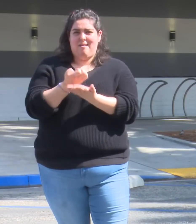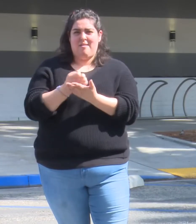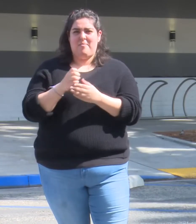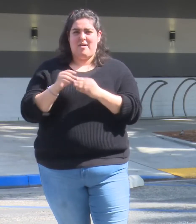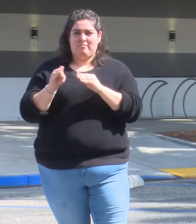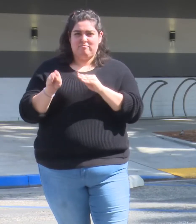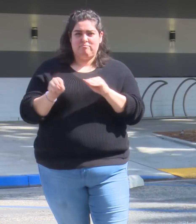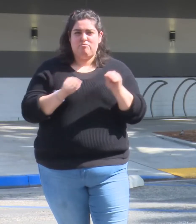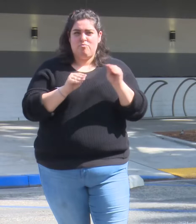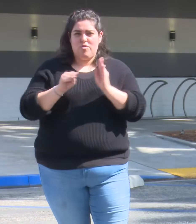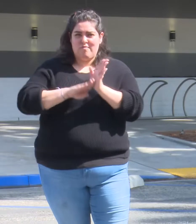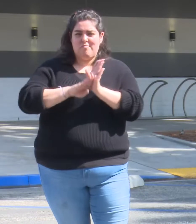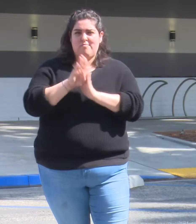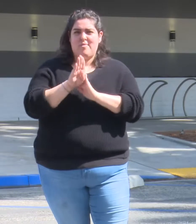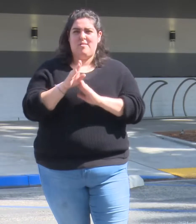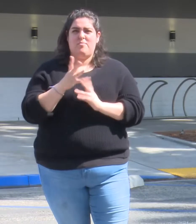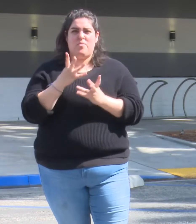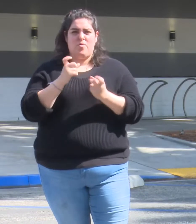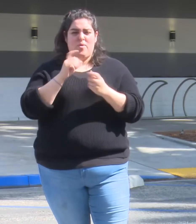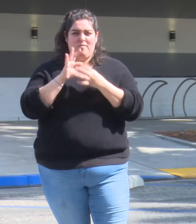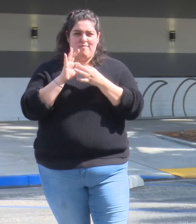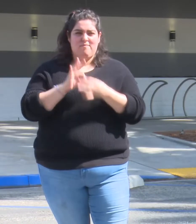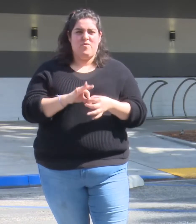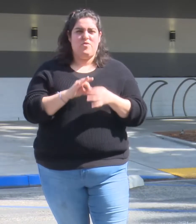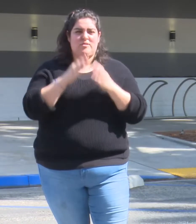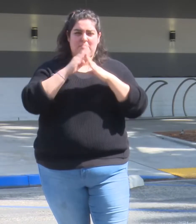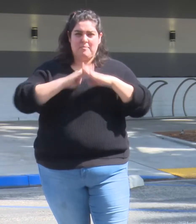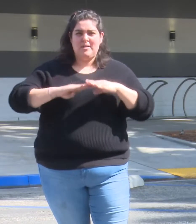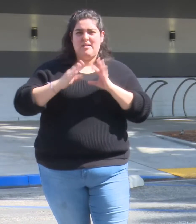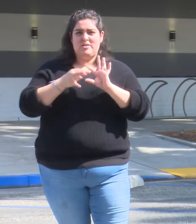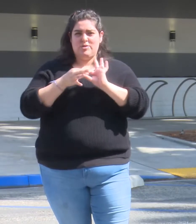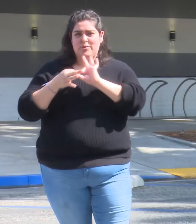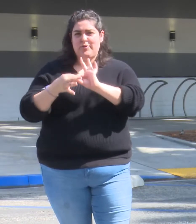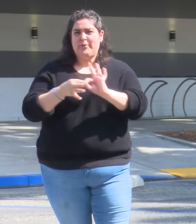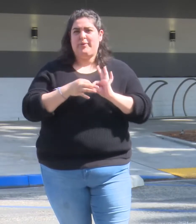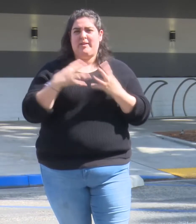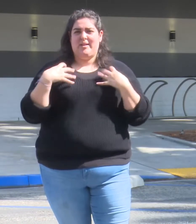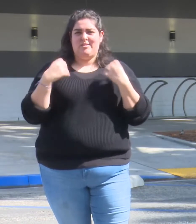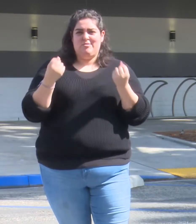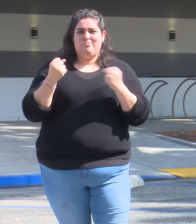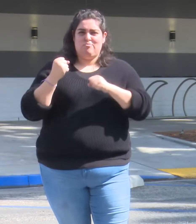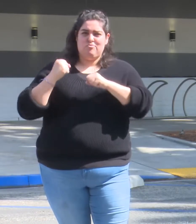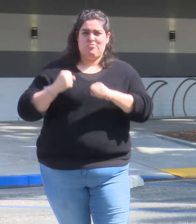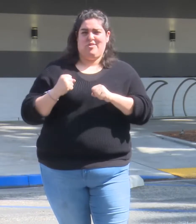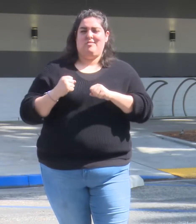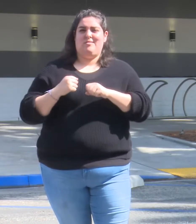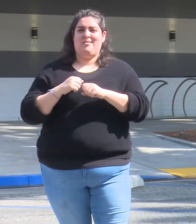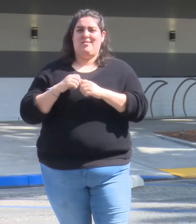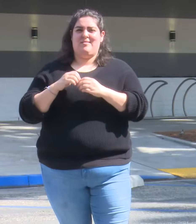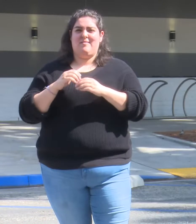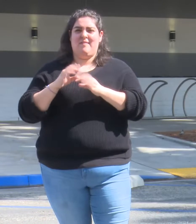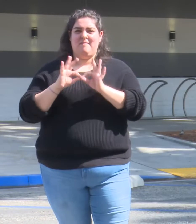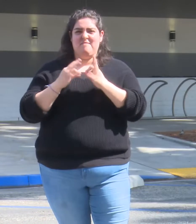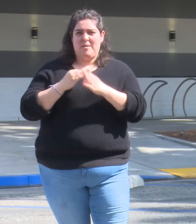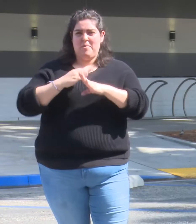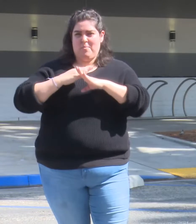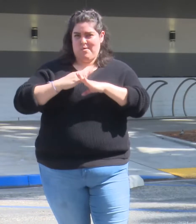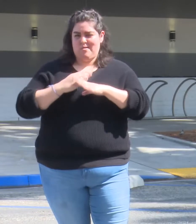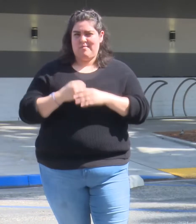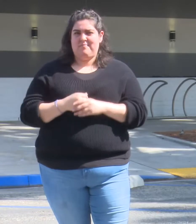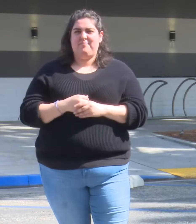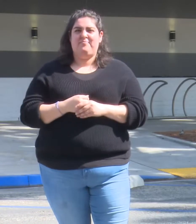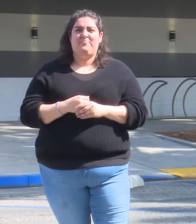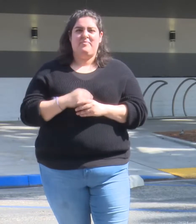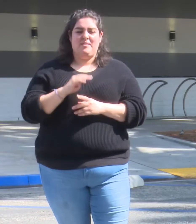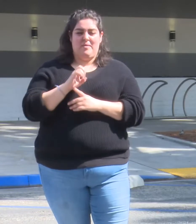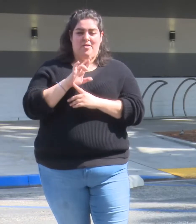and unity and strengthening family protective factors. While the Vice Mayor already told you everything that was in here, I'm going to tell you again what is coming